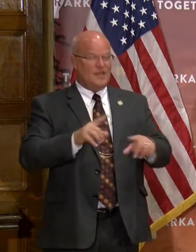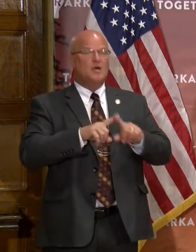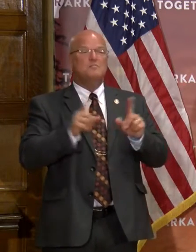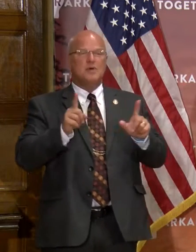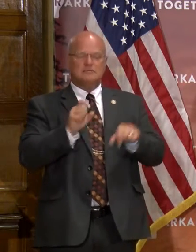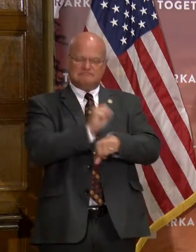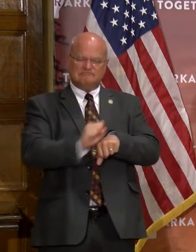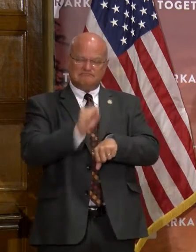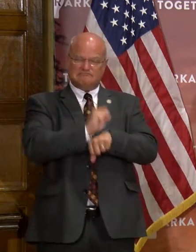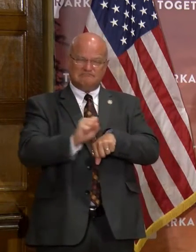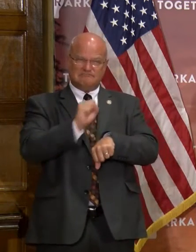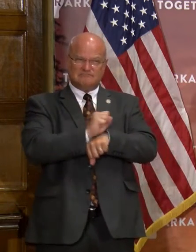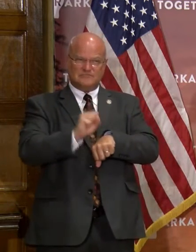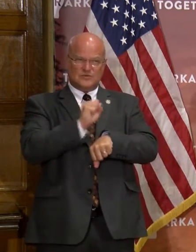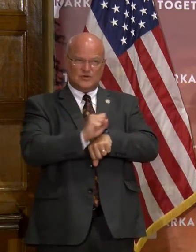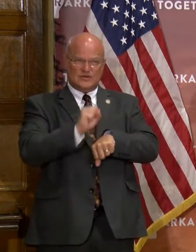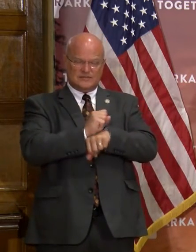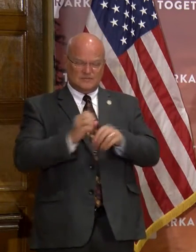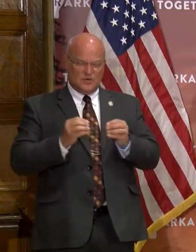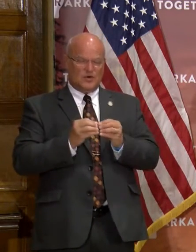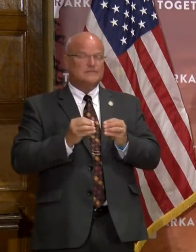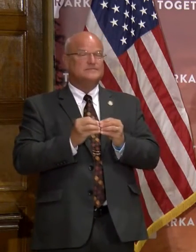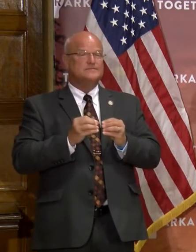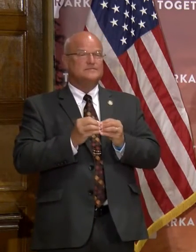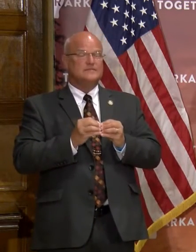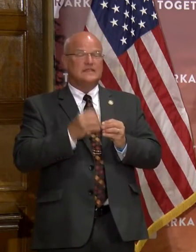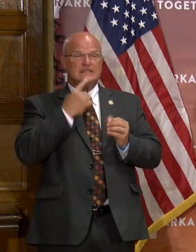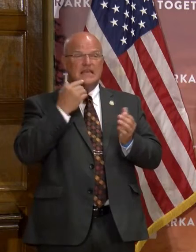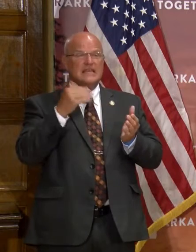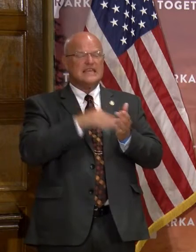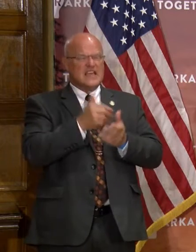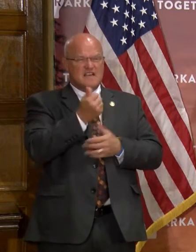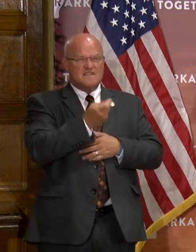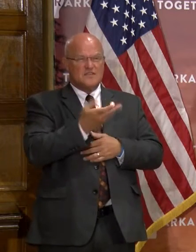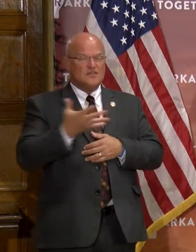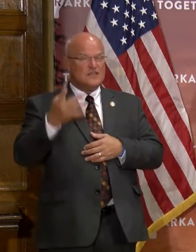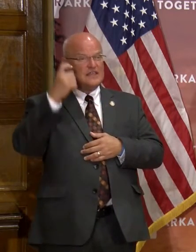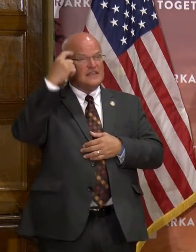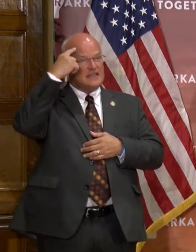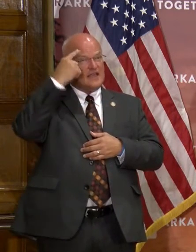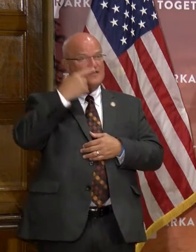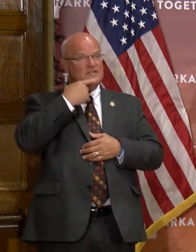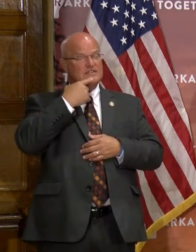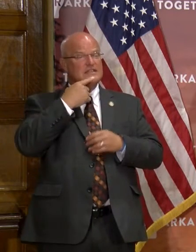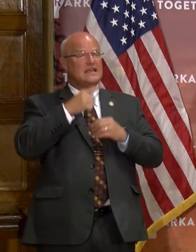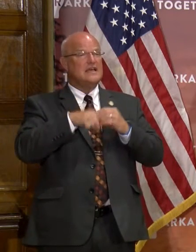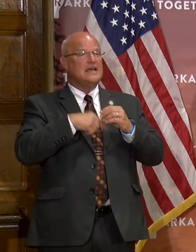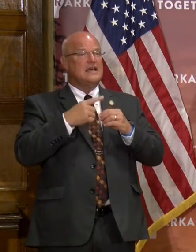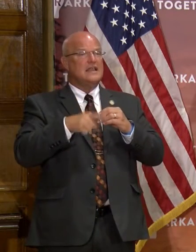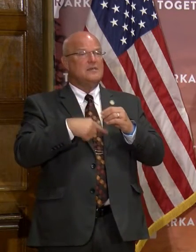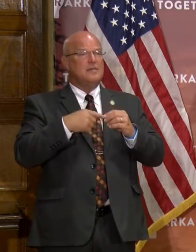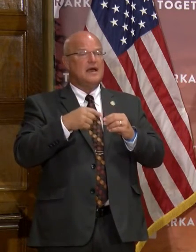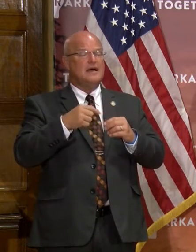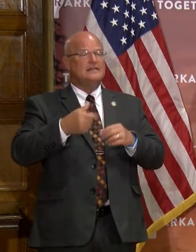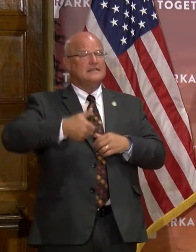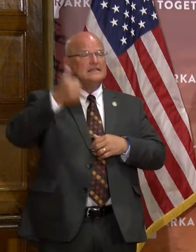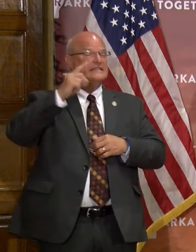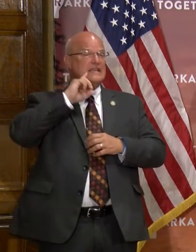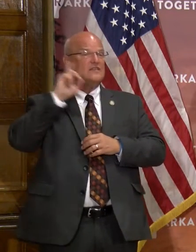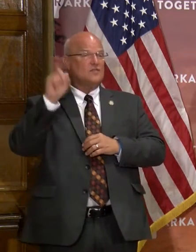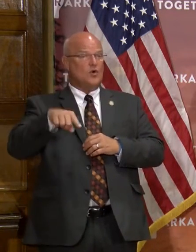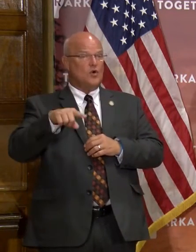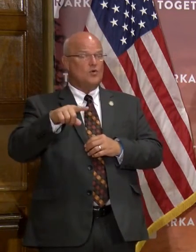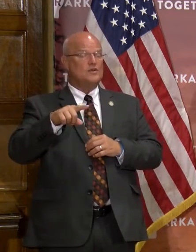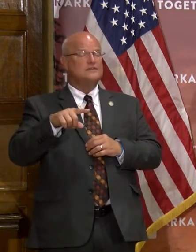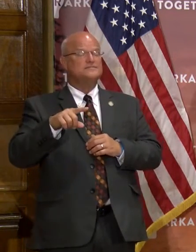and I appreciate the message. Just to reiterate there on a couple things the Governor mentioned related to the executive order,